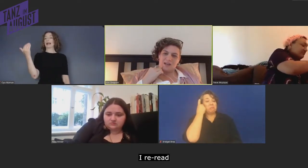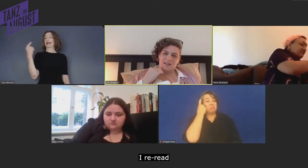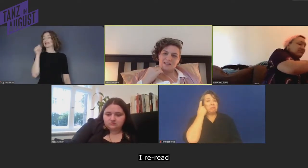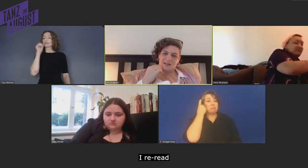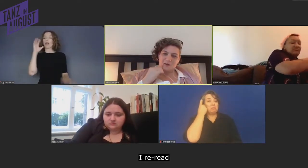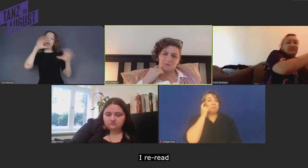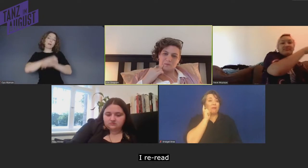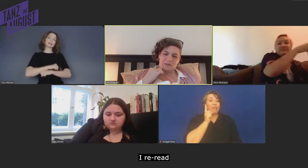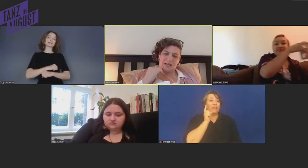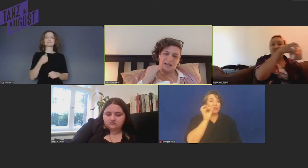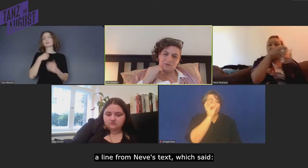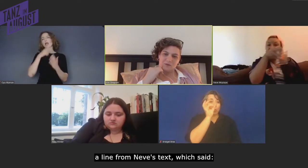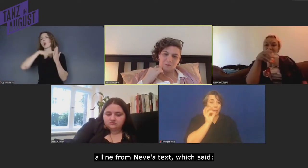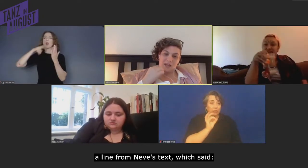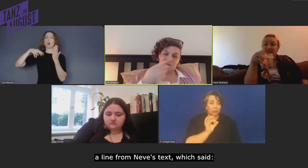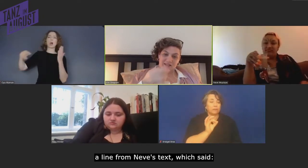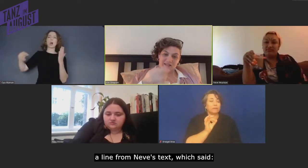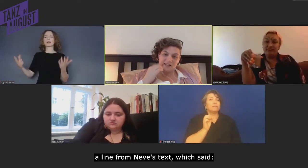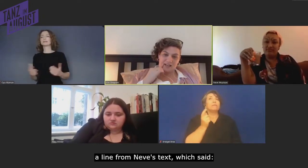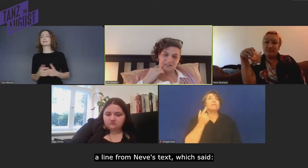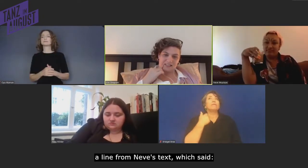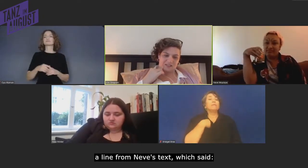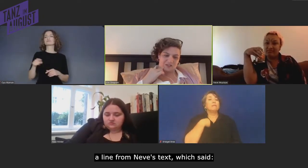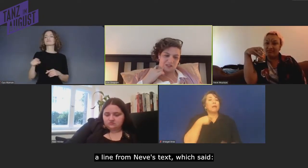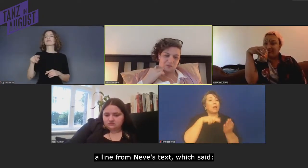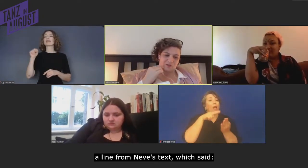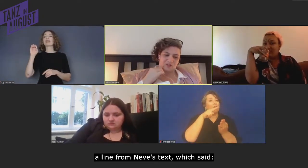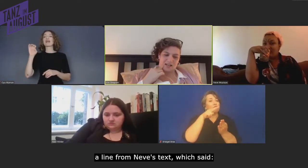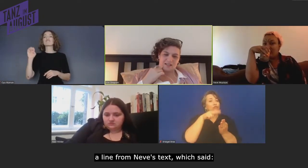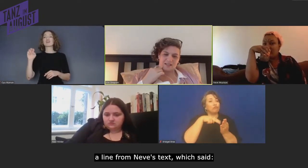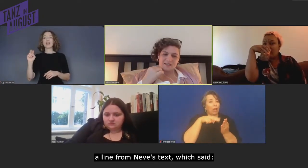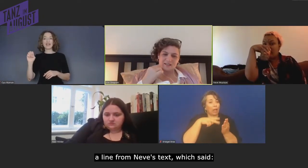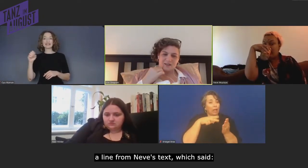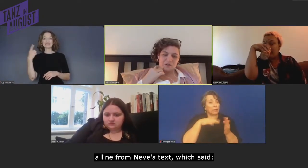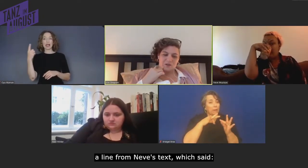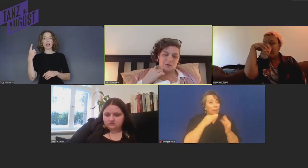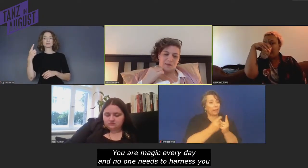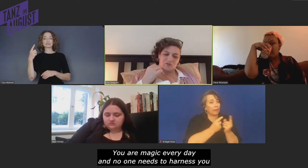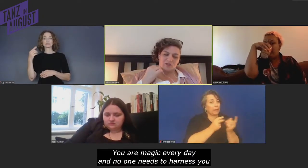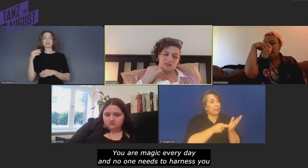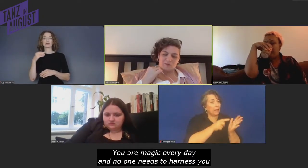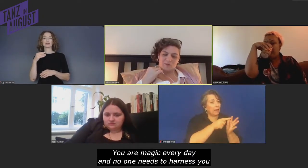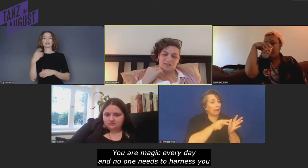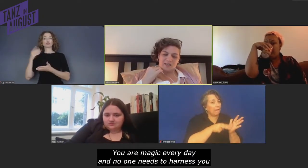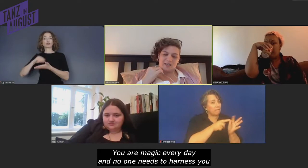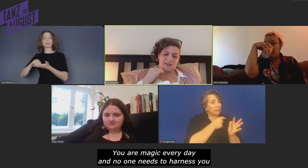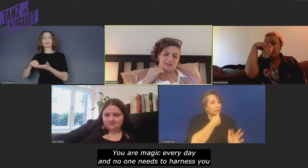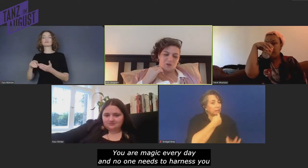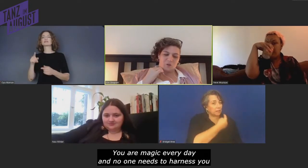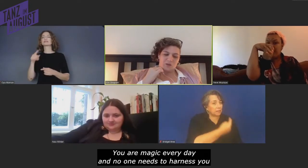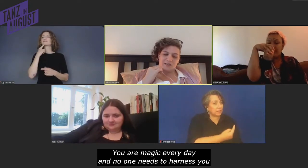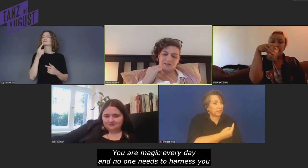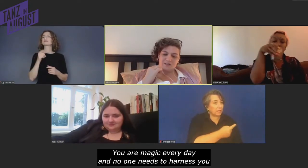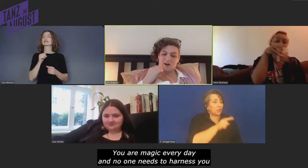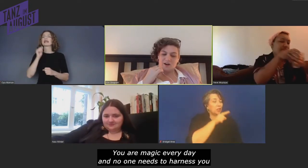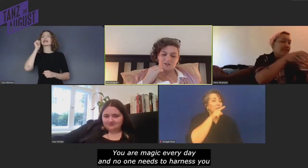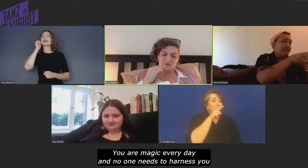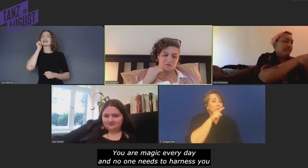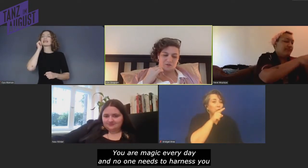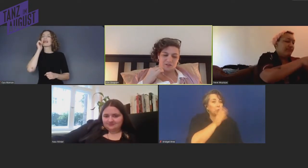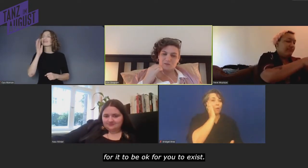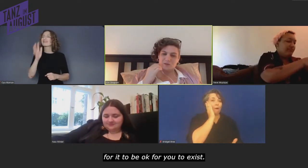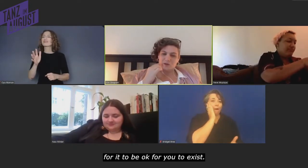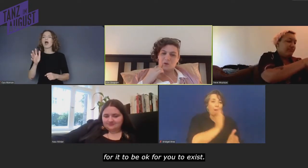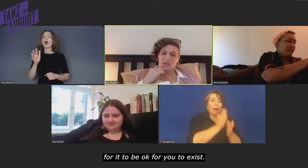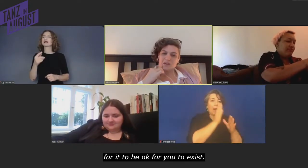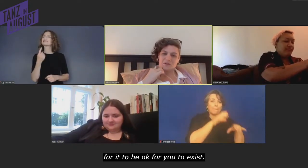reread a line from Neve's text actually, which said, "You're magic every day and no one needs to harness you for